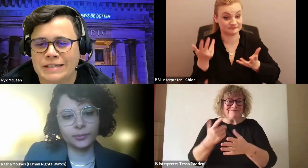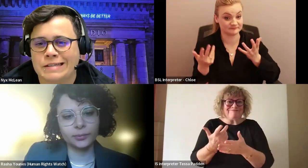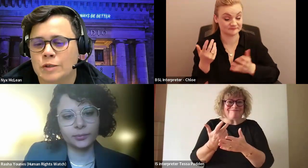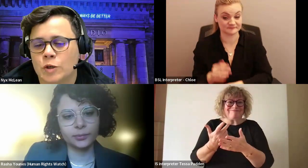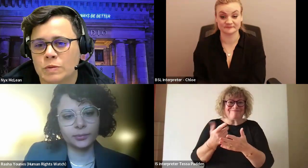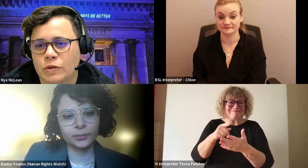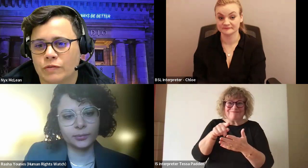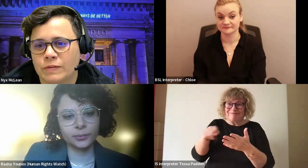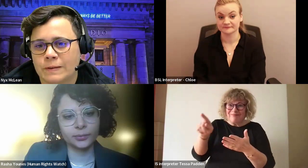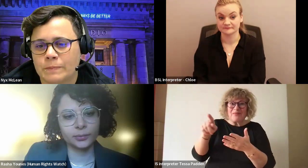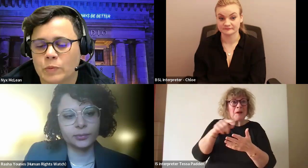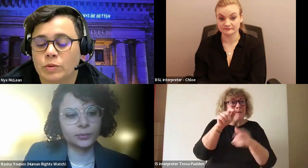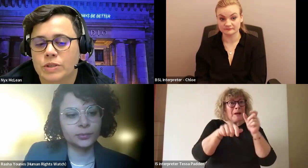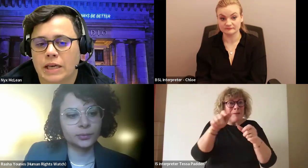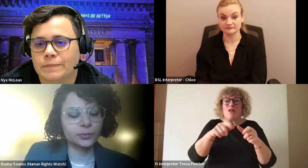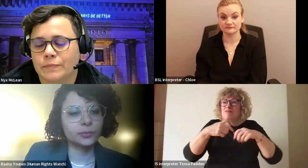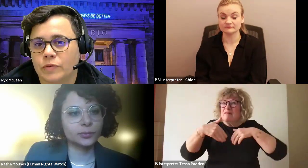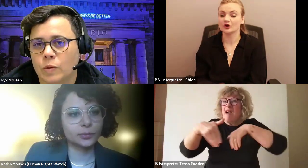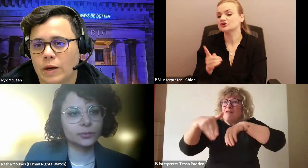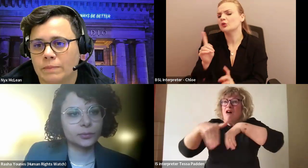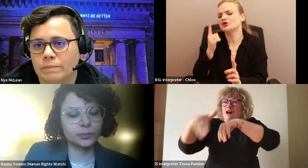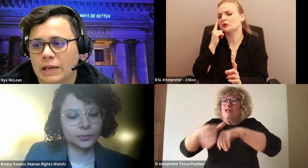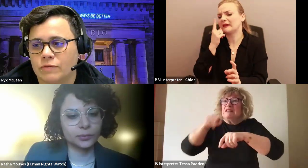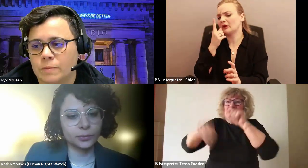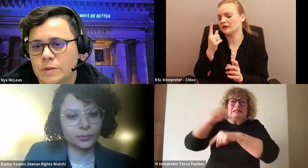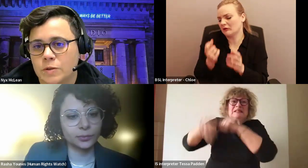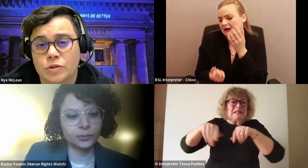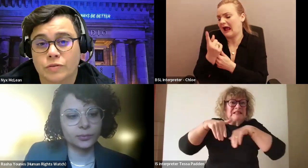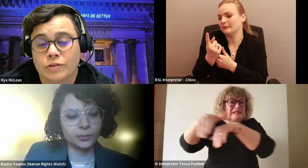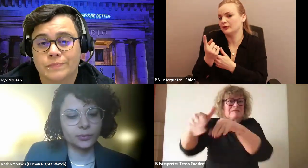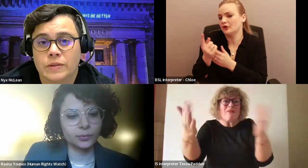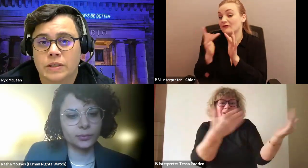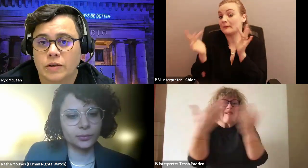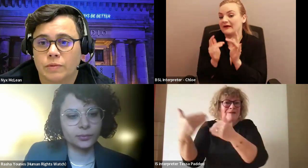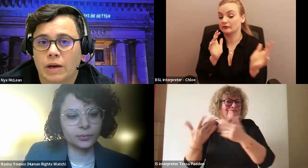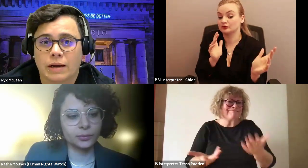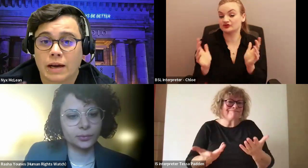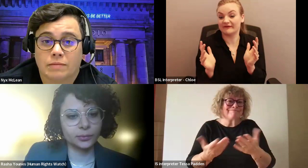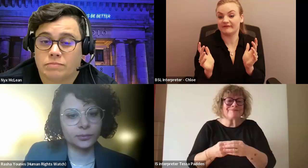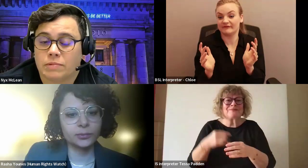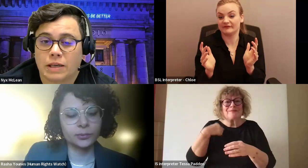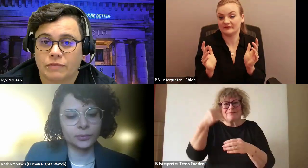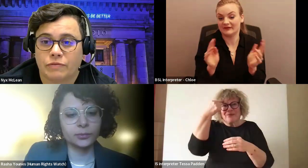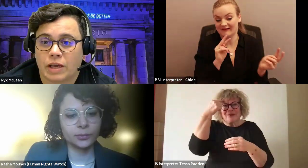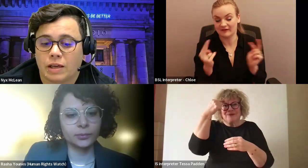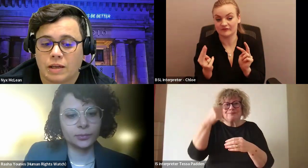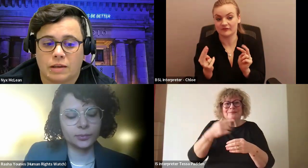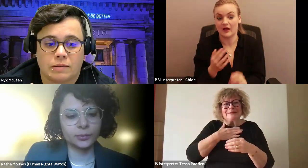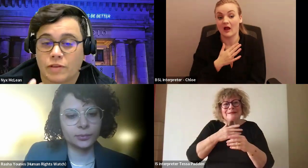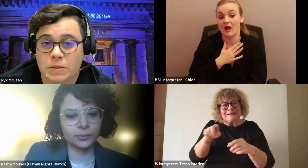off some ideas in terms of what it would take for platforms to shift? I